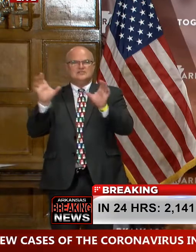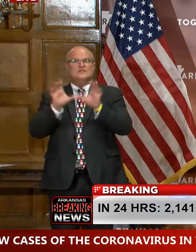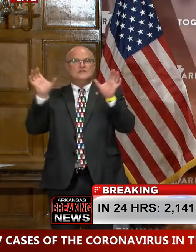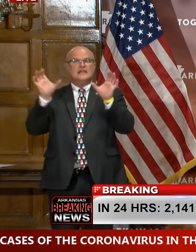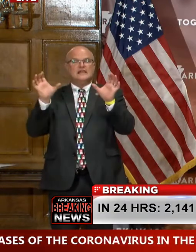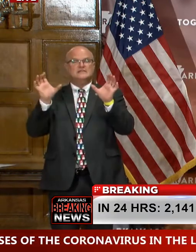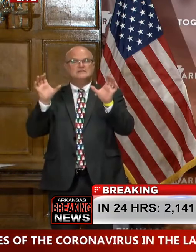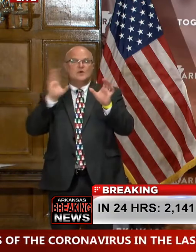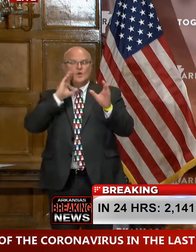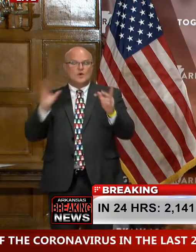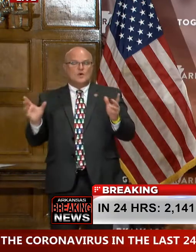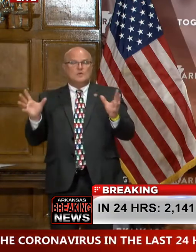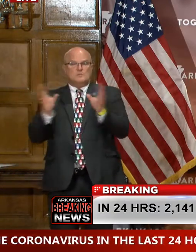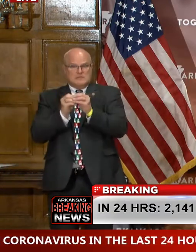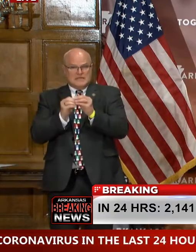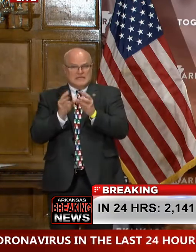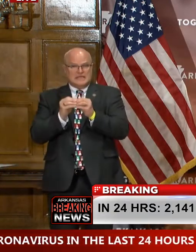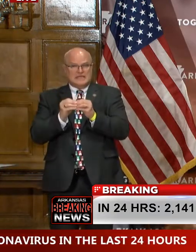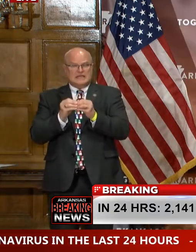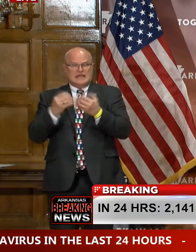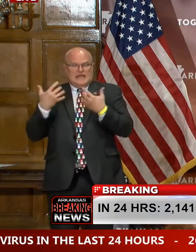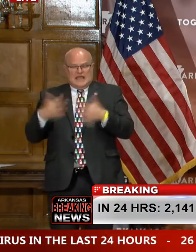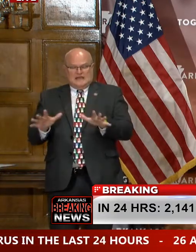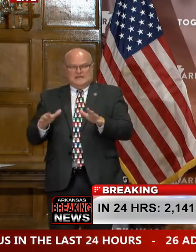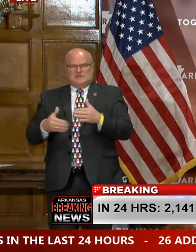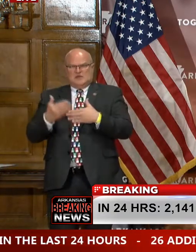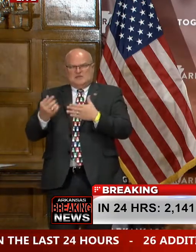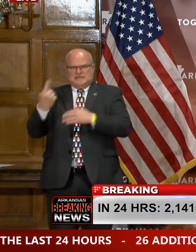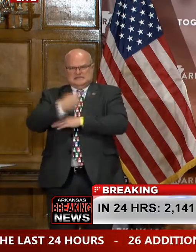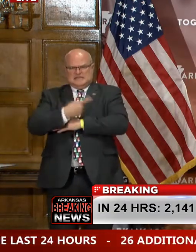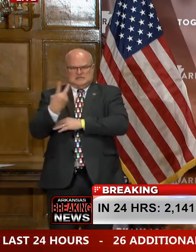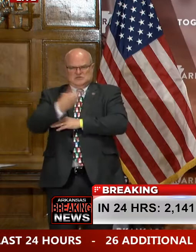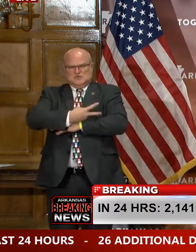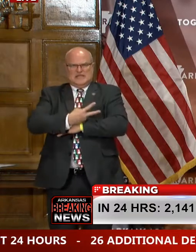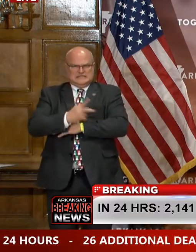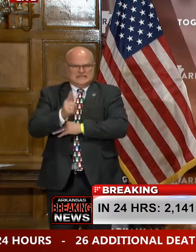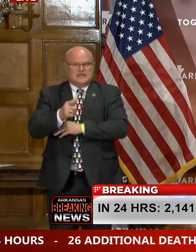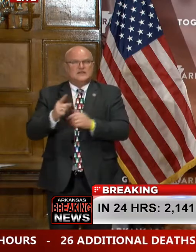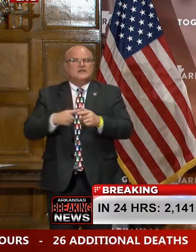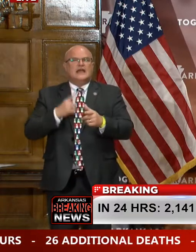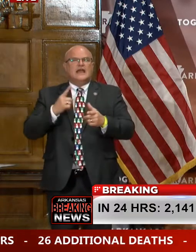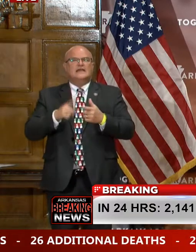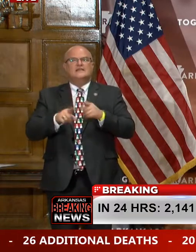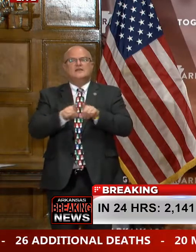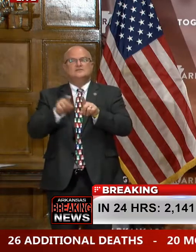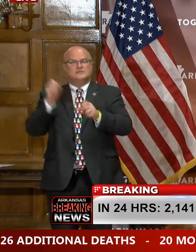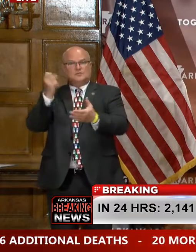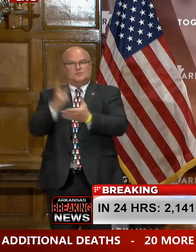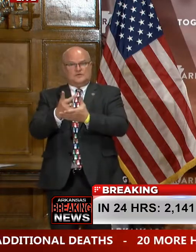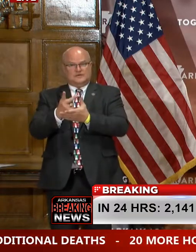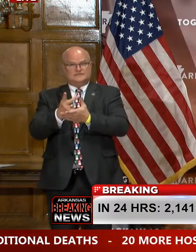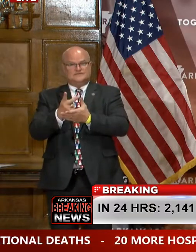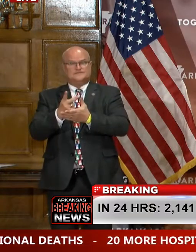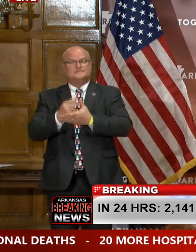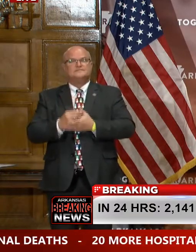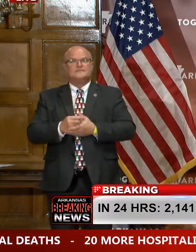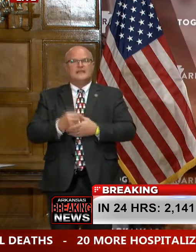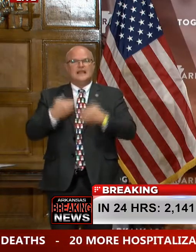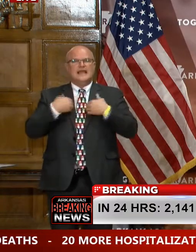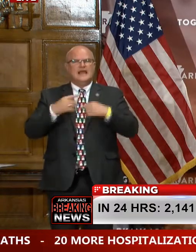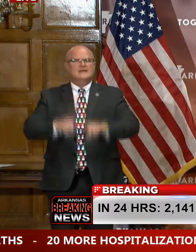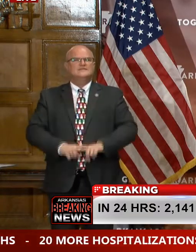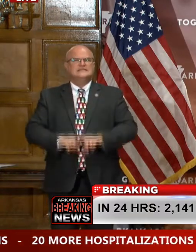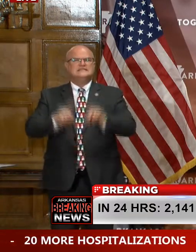certification branch, will meet after that, probably the next day or day after that, and also approve it. It will have a